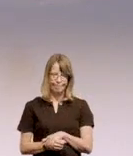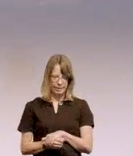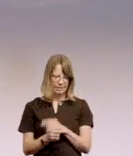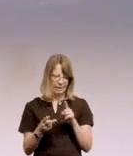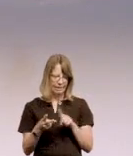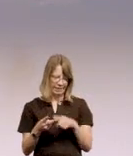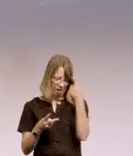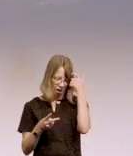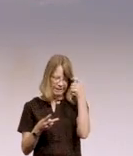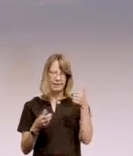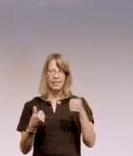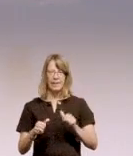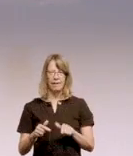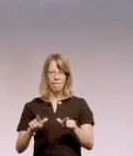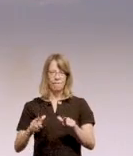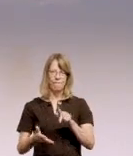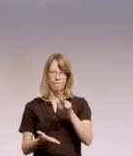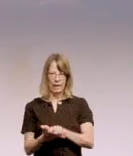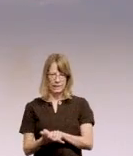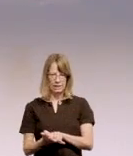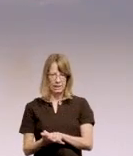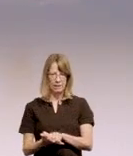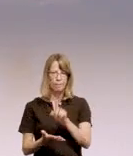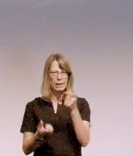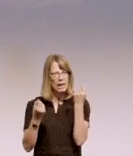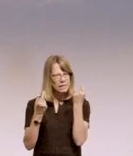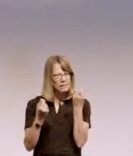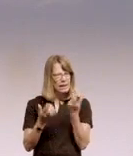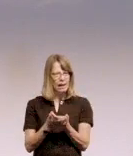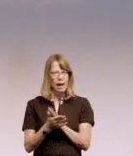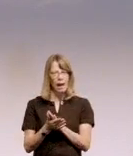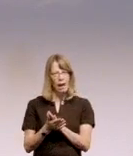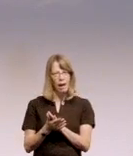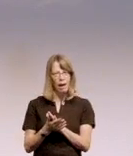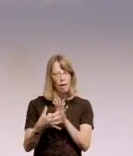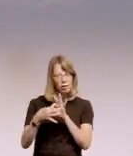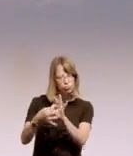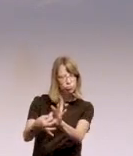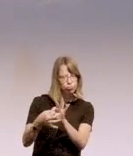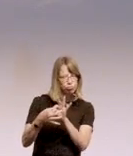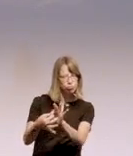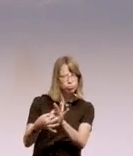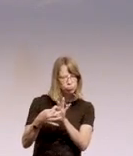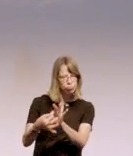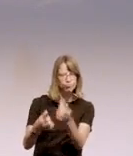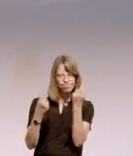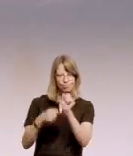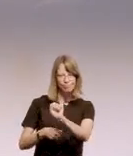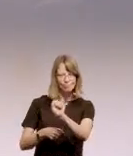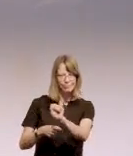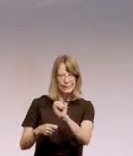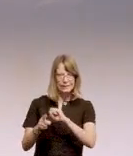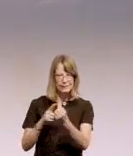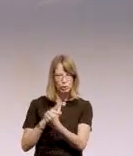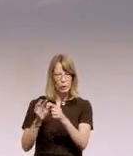To understand someone, though, really it's important that we empathize with the people that we're dealing with. And so empathy